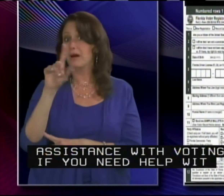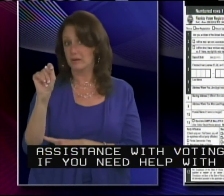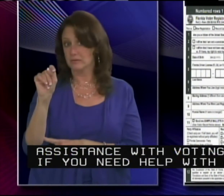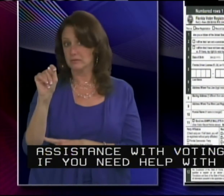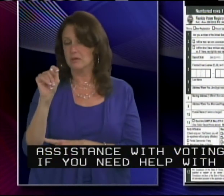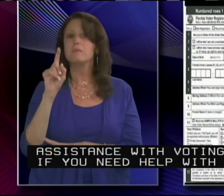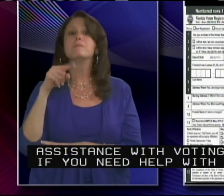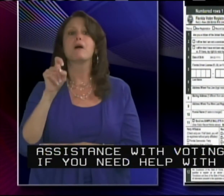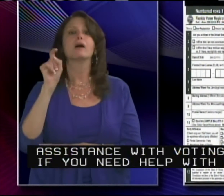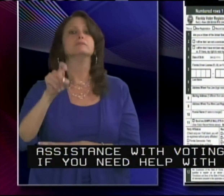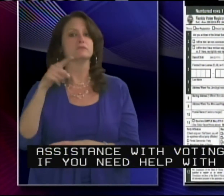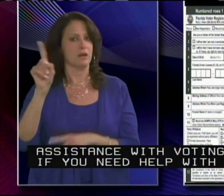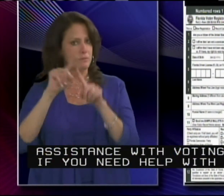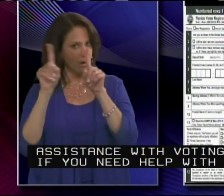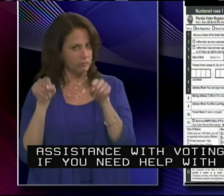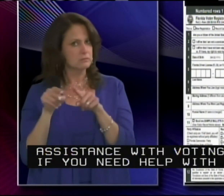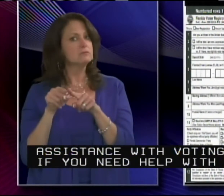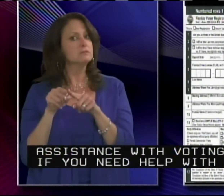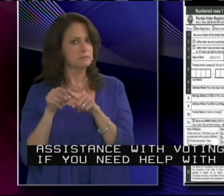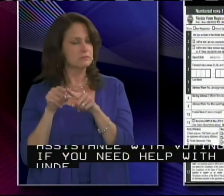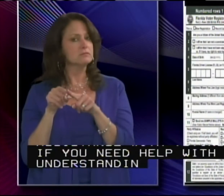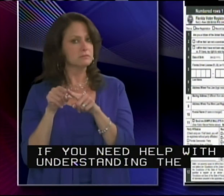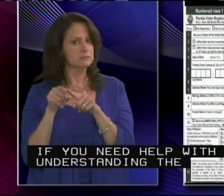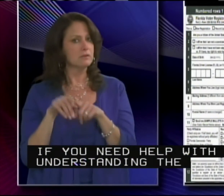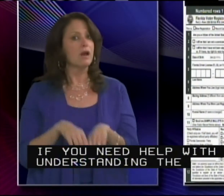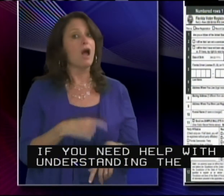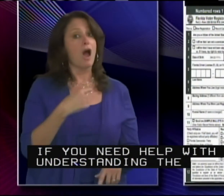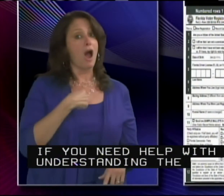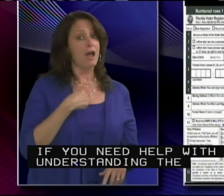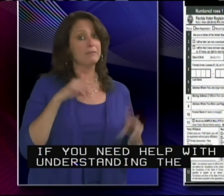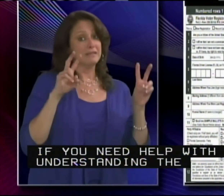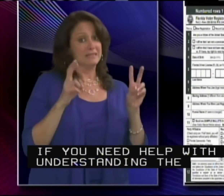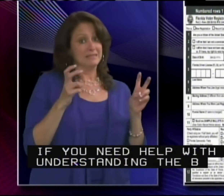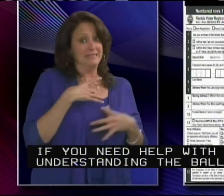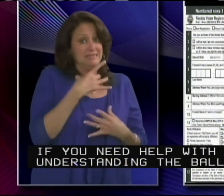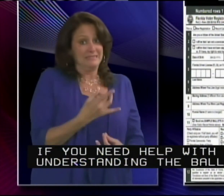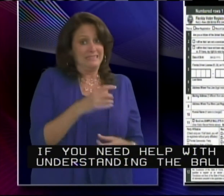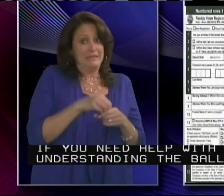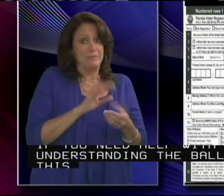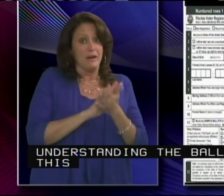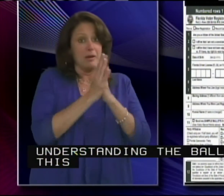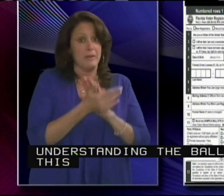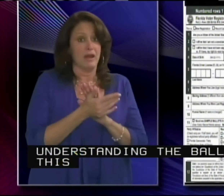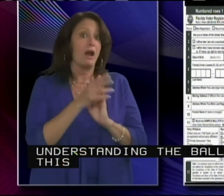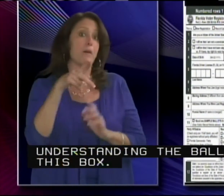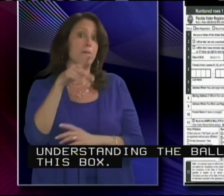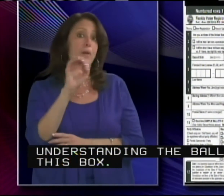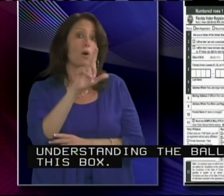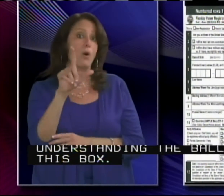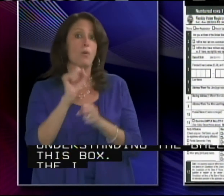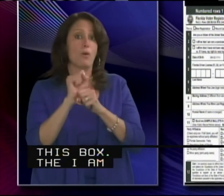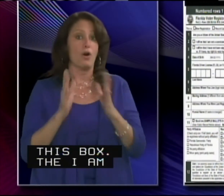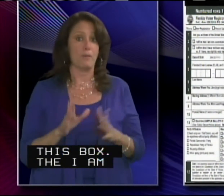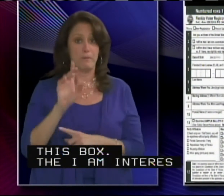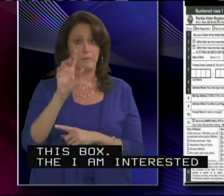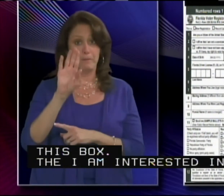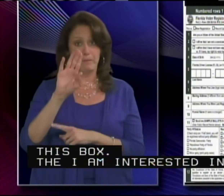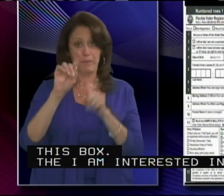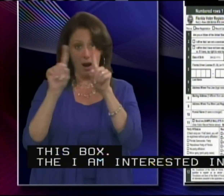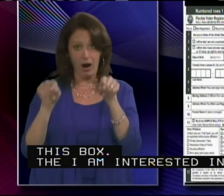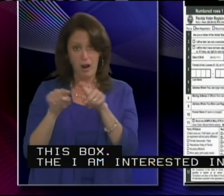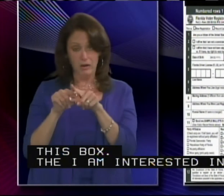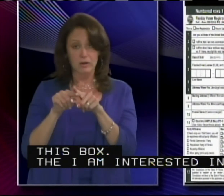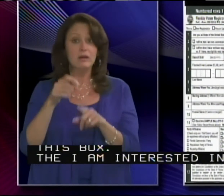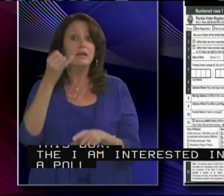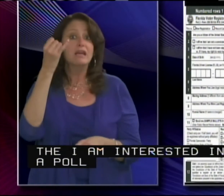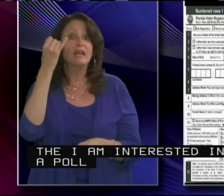the ballot, check this box. The I am interested in becoming a poll worker box is if